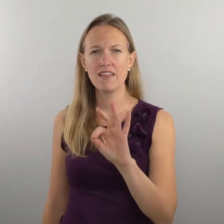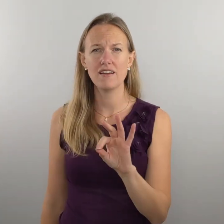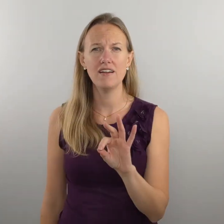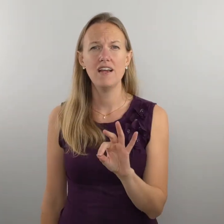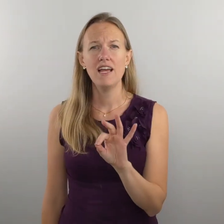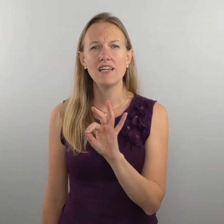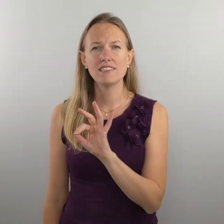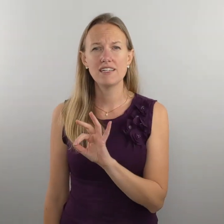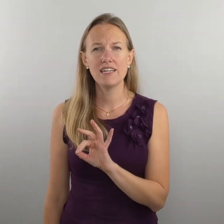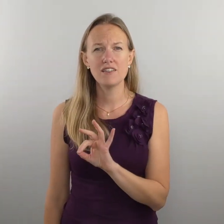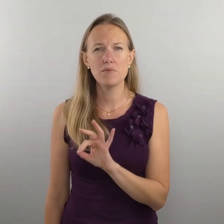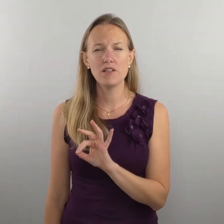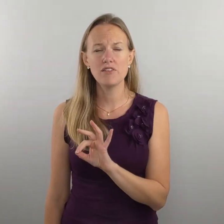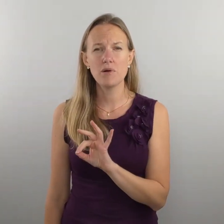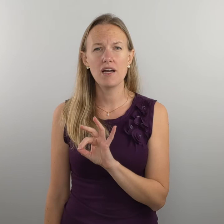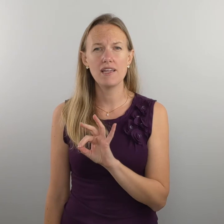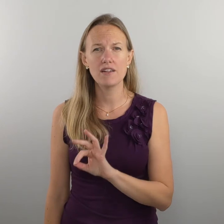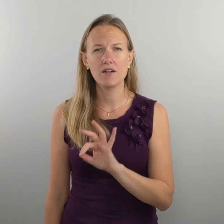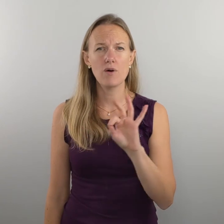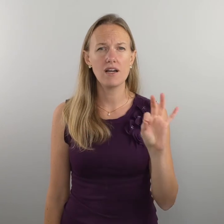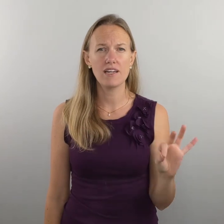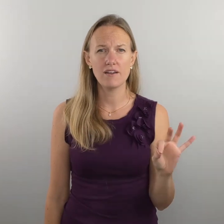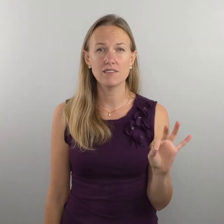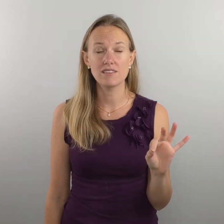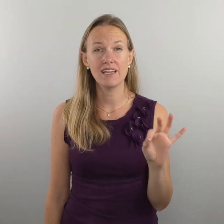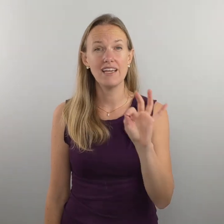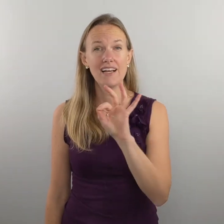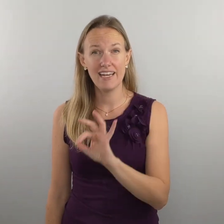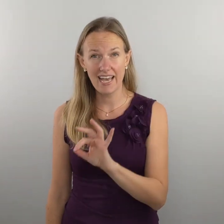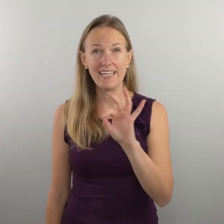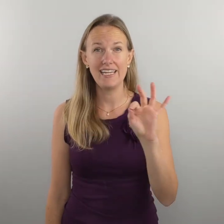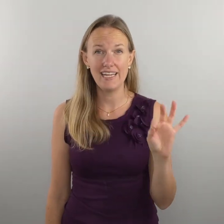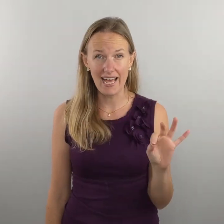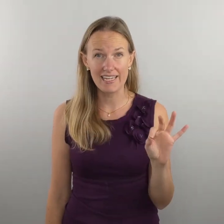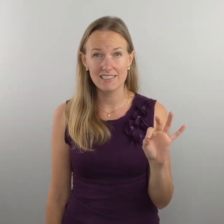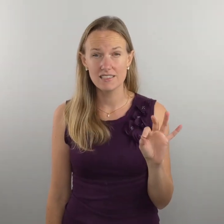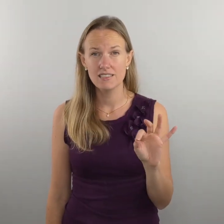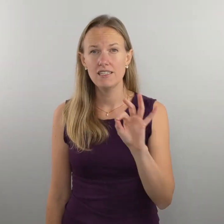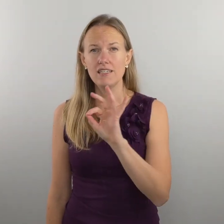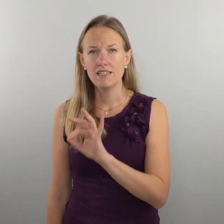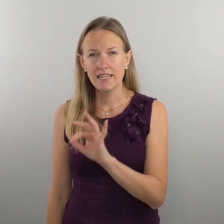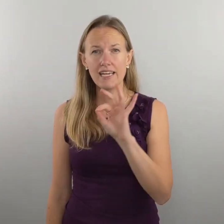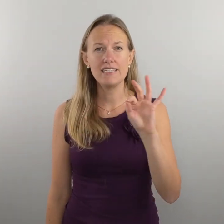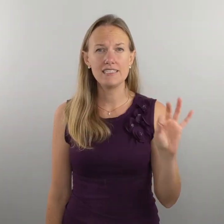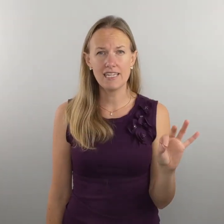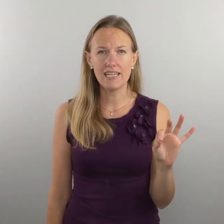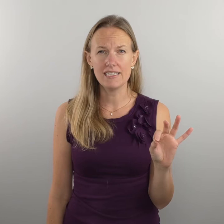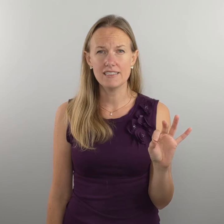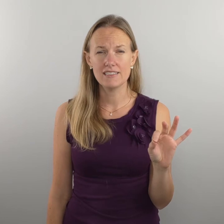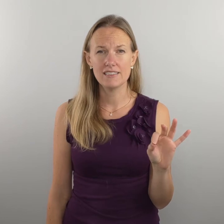together, and starting here in the middle of your body, you're gonna rock it out, okay? 99, 99.